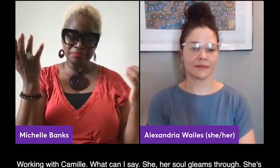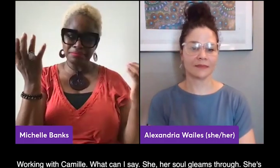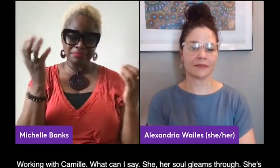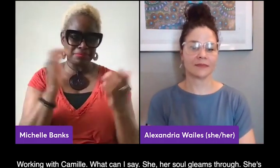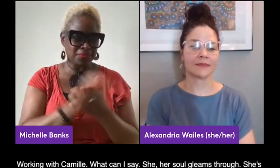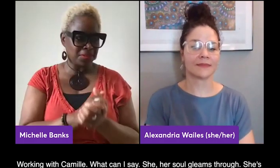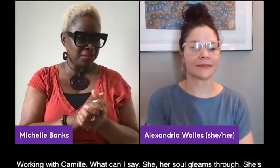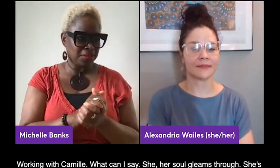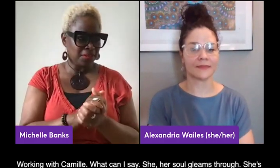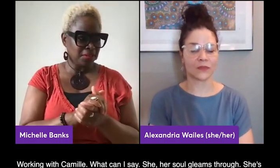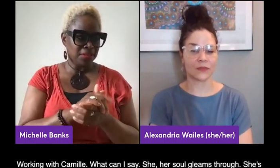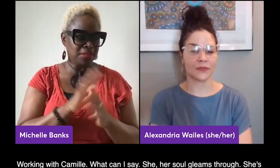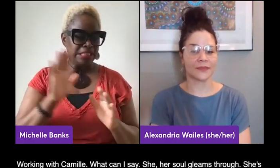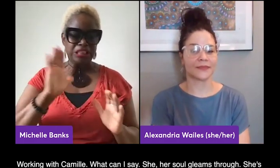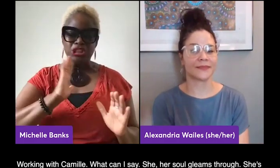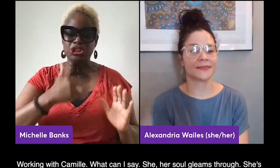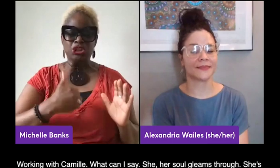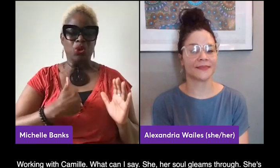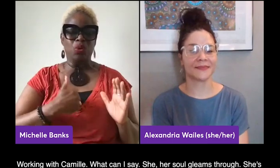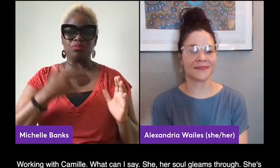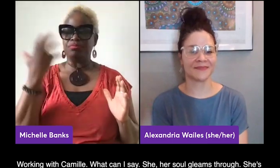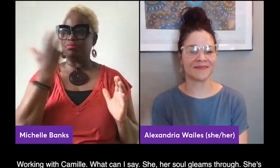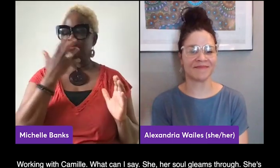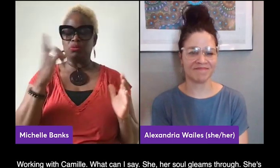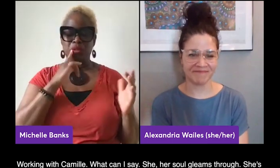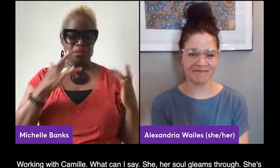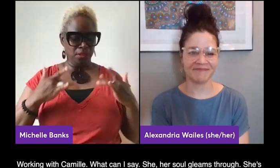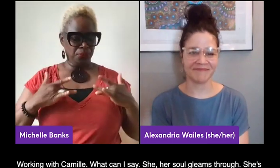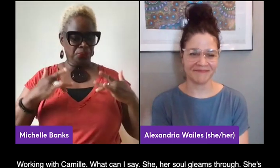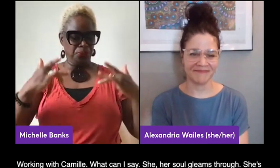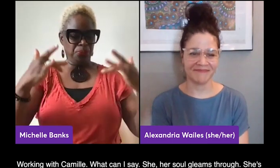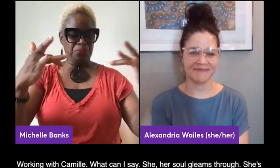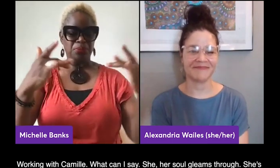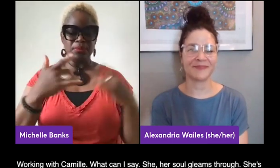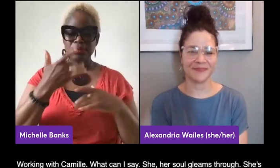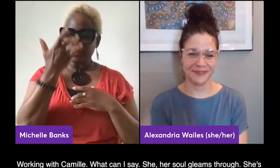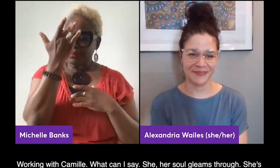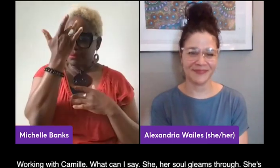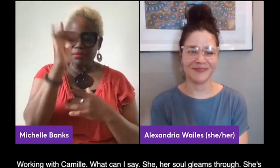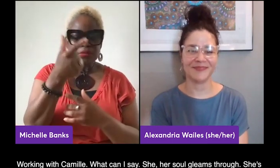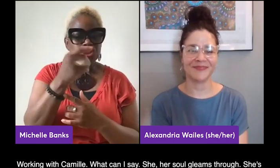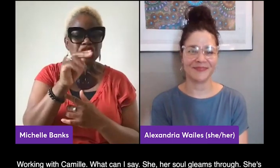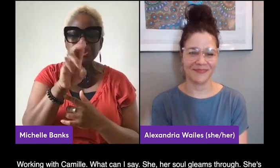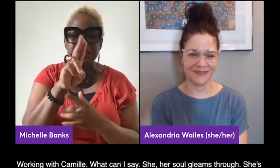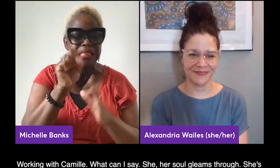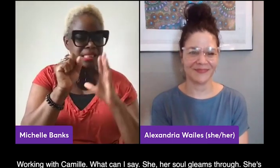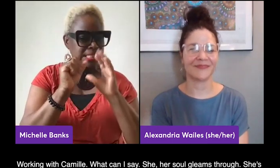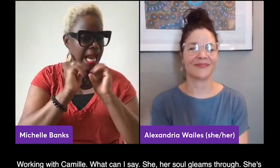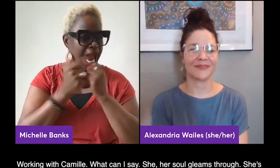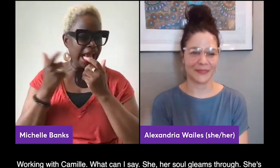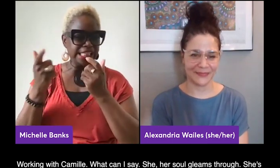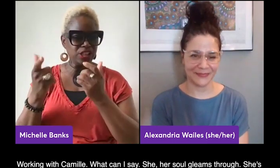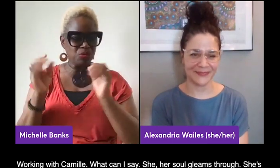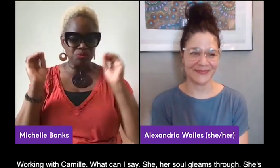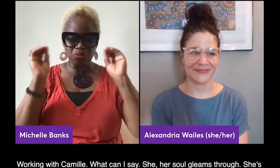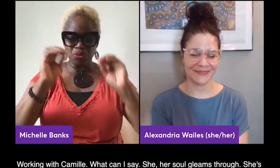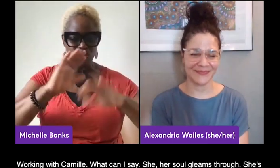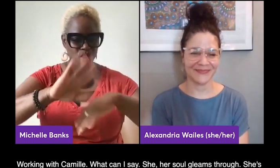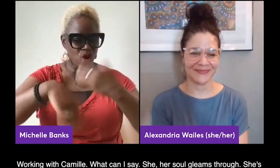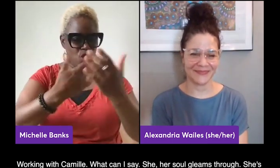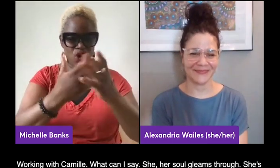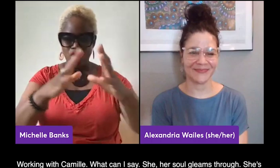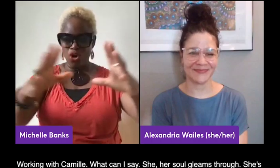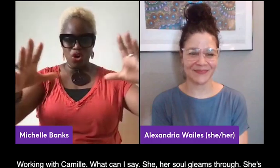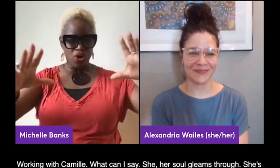Working with Camille, what can I say? Her soul gleams through. She's just